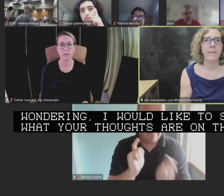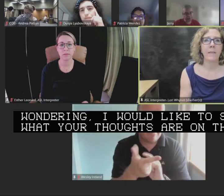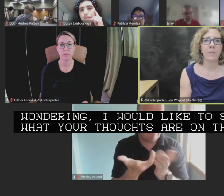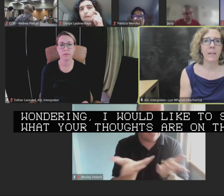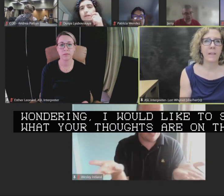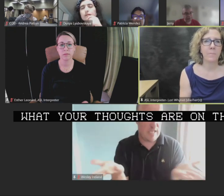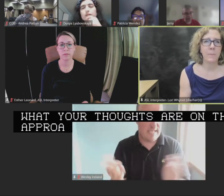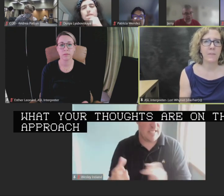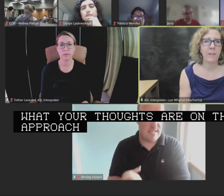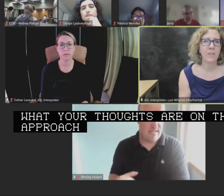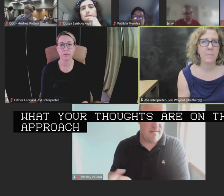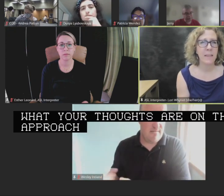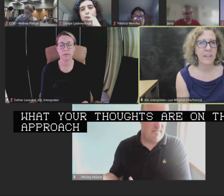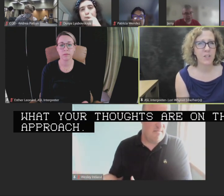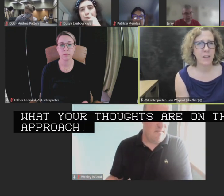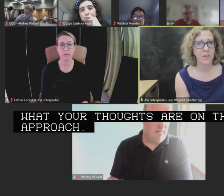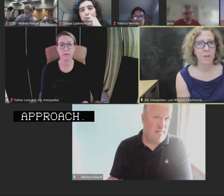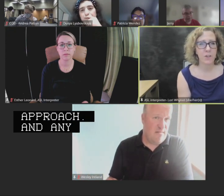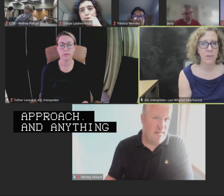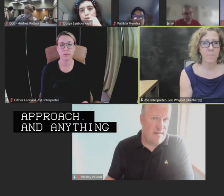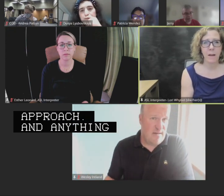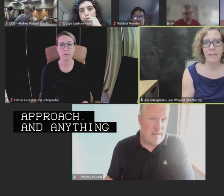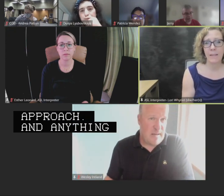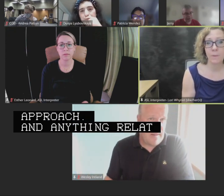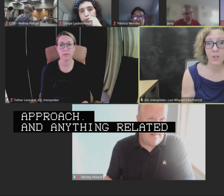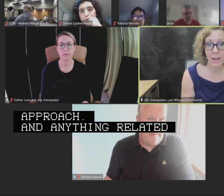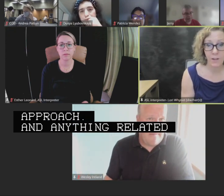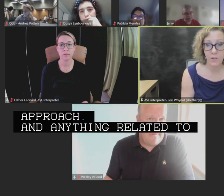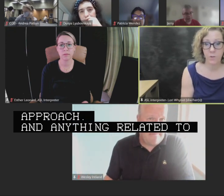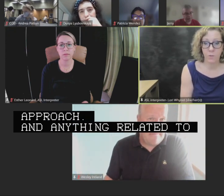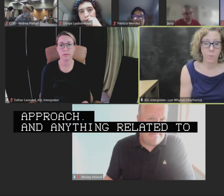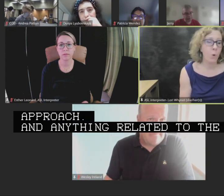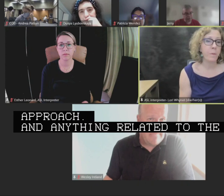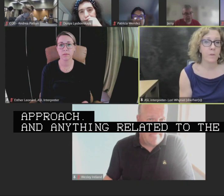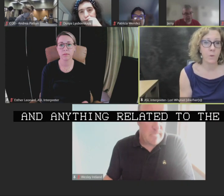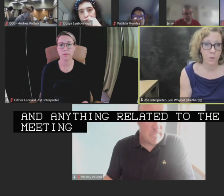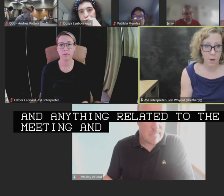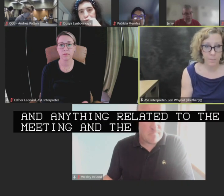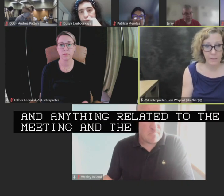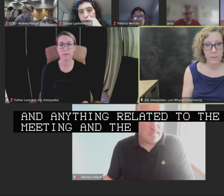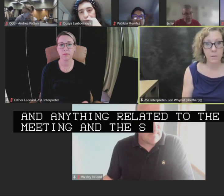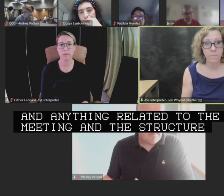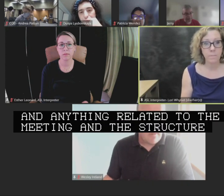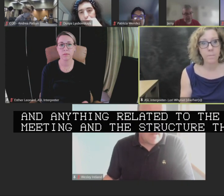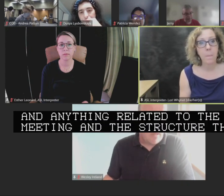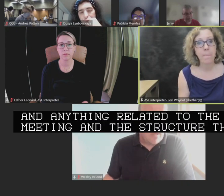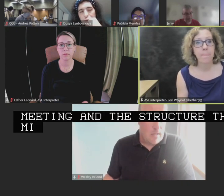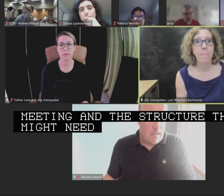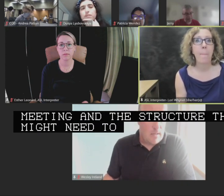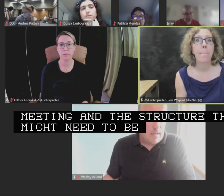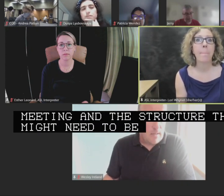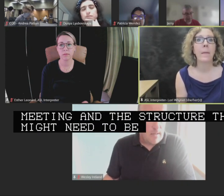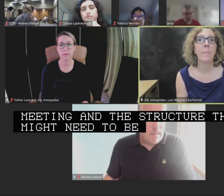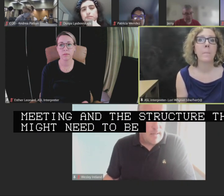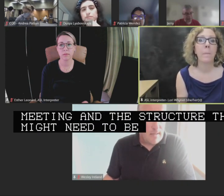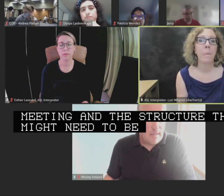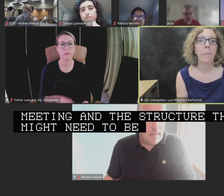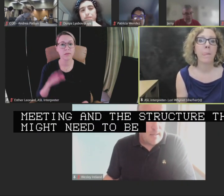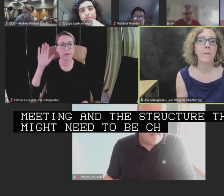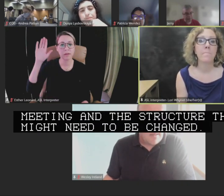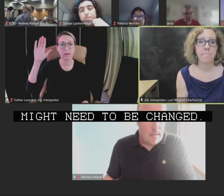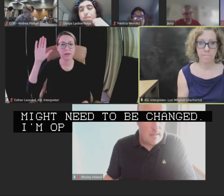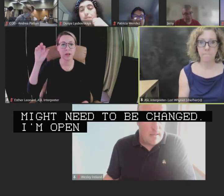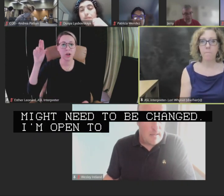And anything related specifically to the meeting agenda structure that might need to be changed. So I'm open to those comments. This is